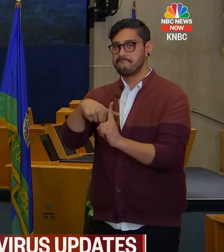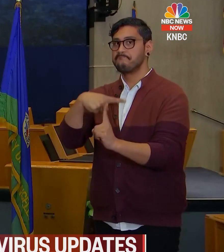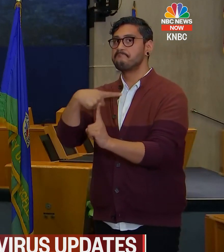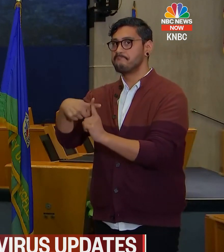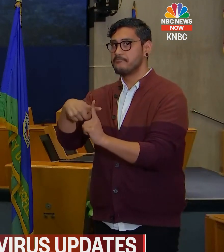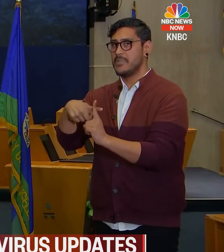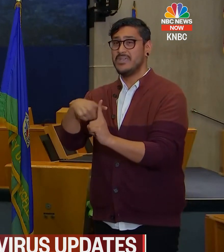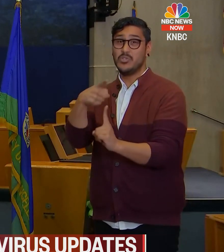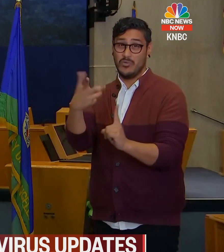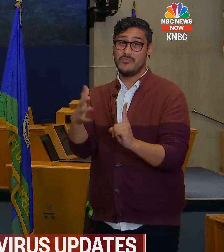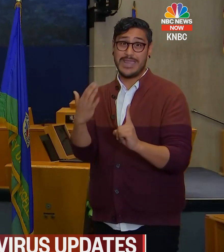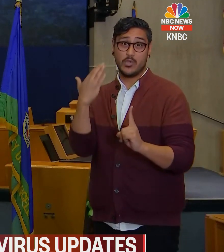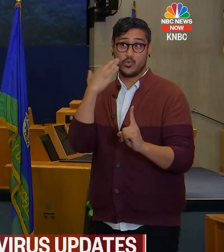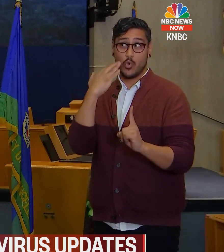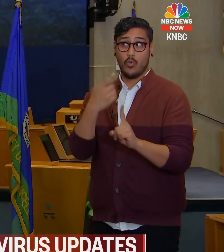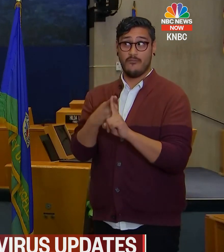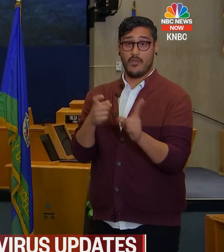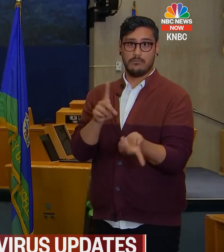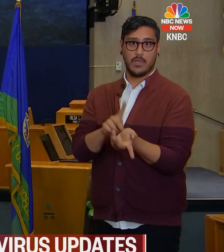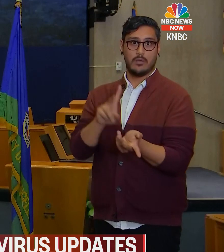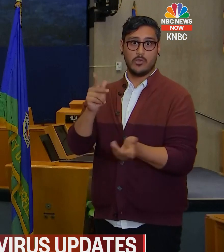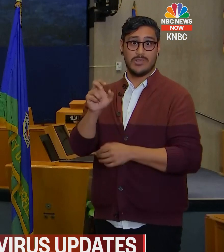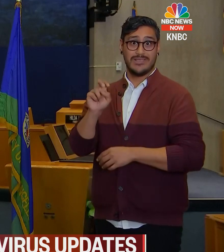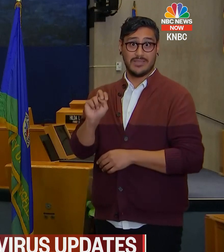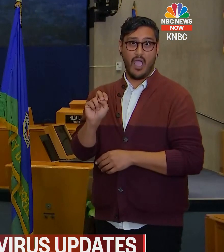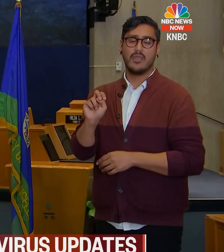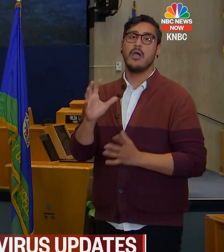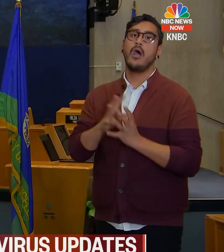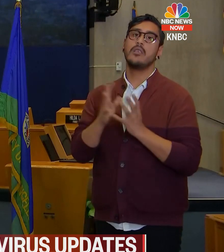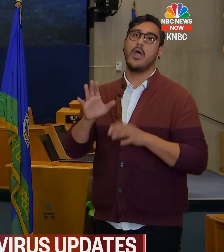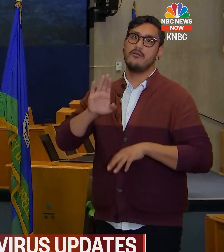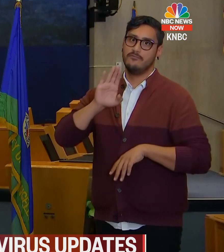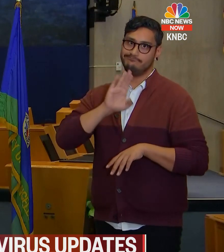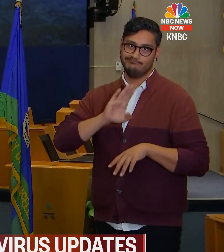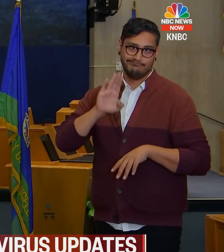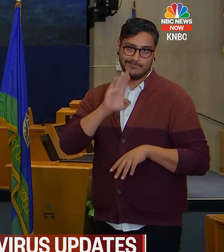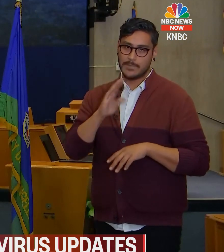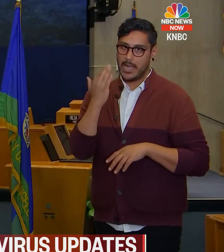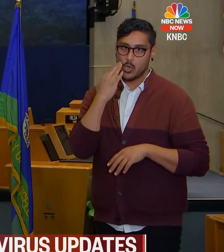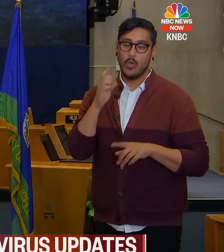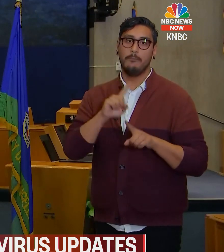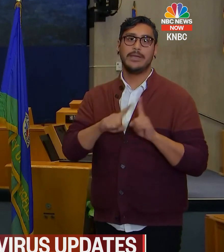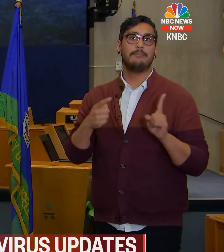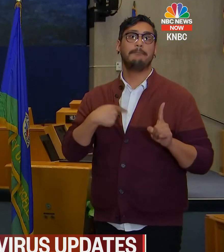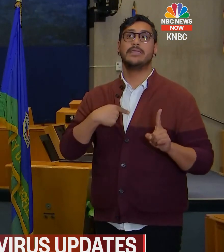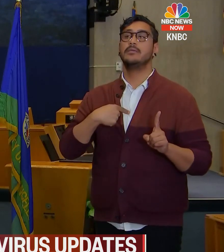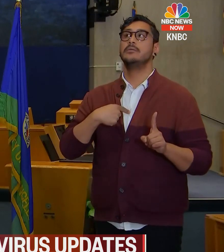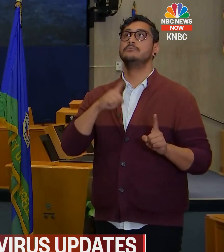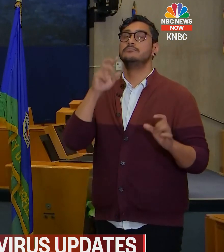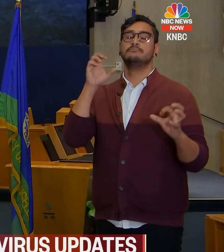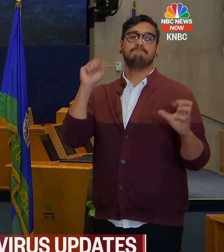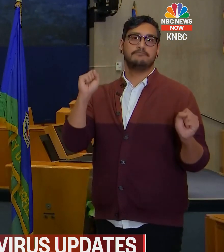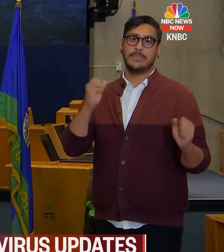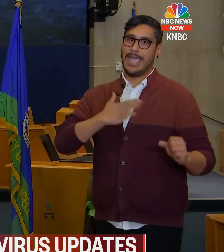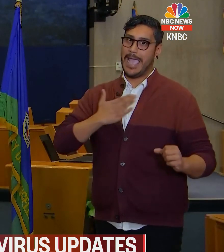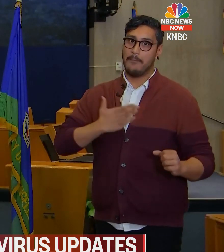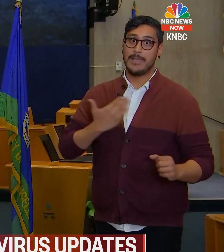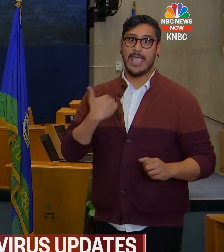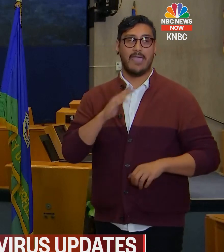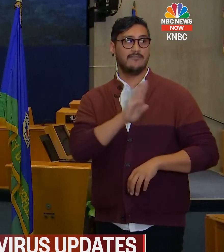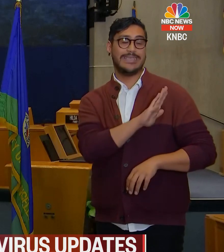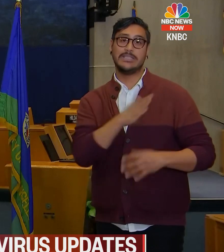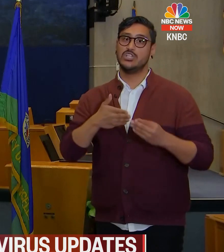Dr. Kazan, there is still a lot of frustration, and I'm thrilled that we have Dr. Kazan's leadership. He's